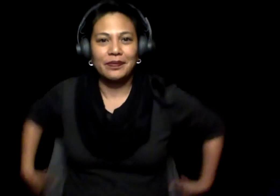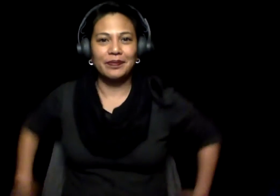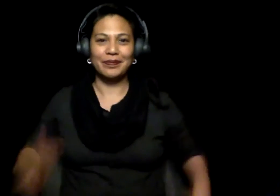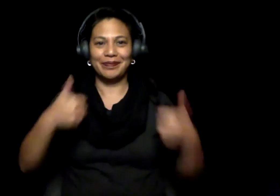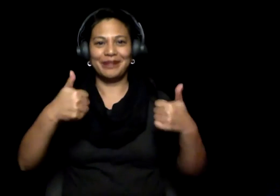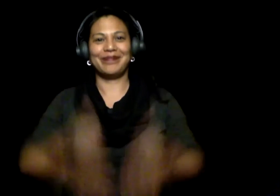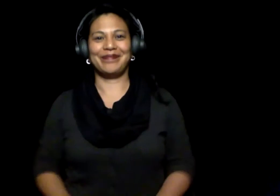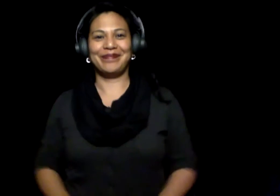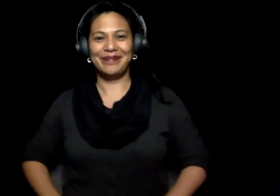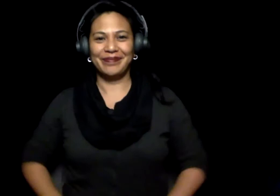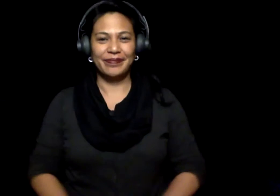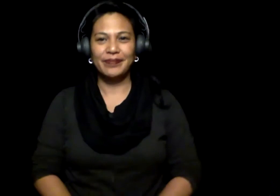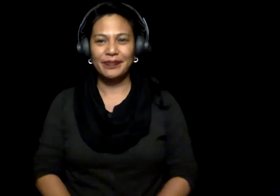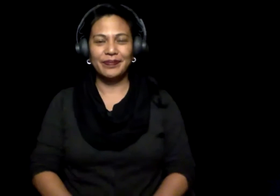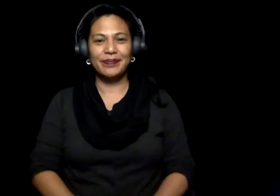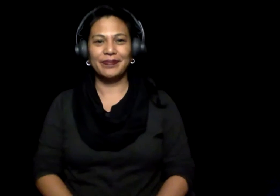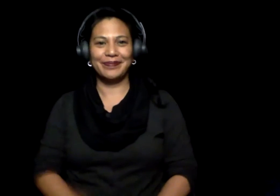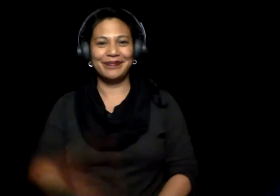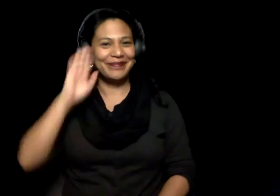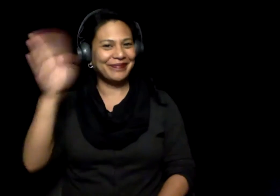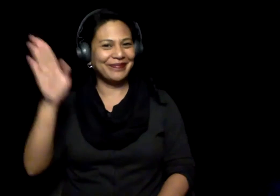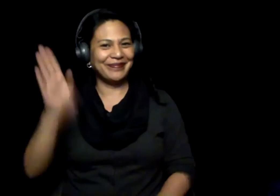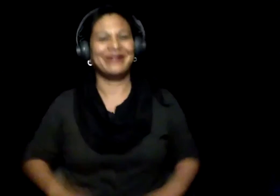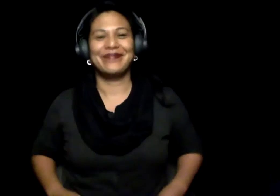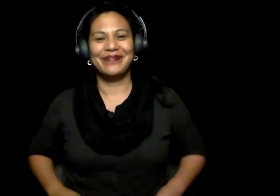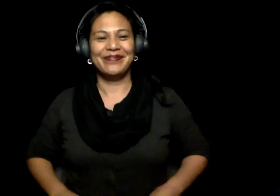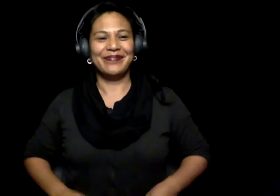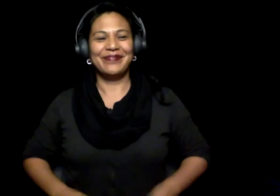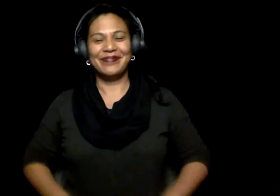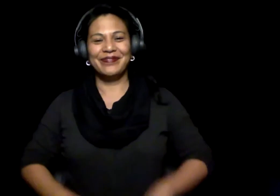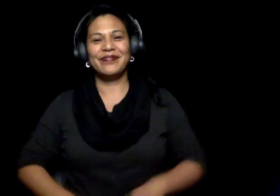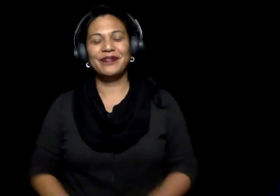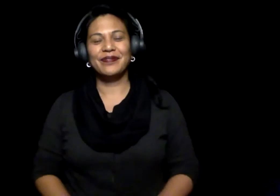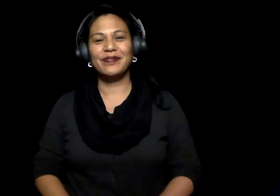Thanks, Mel. Hi, Carmel.